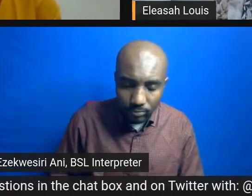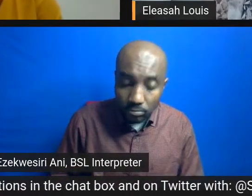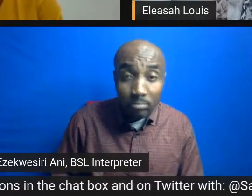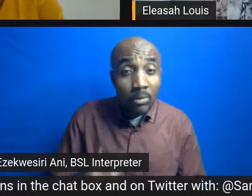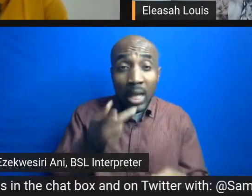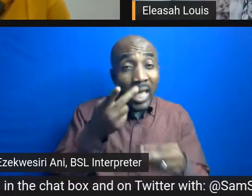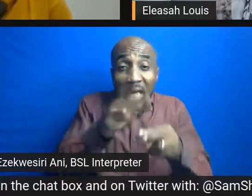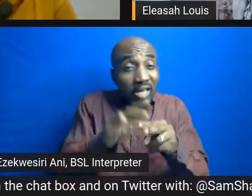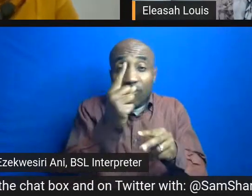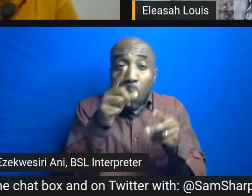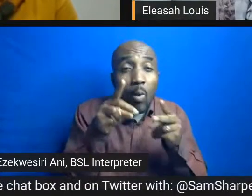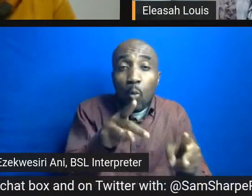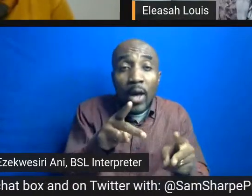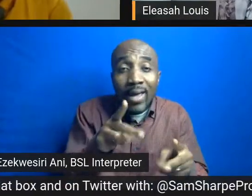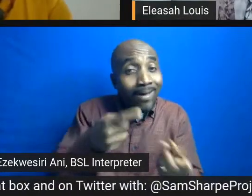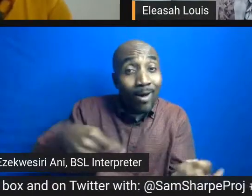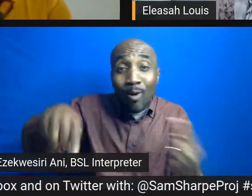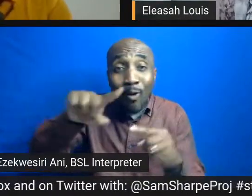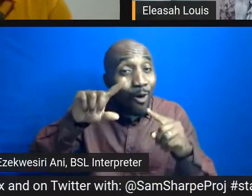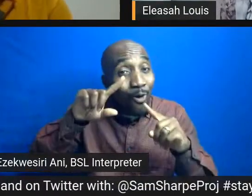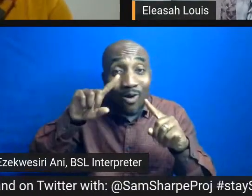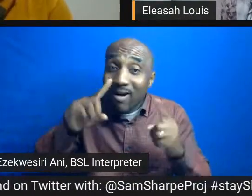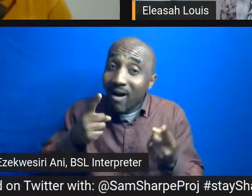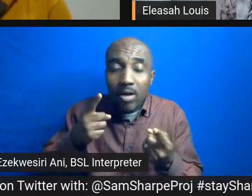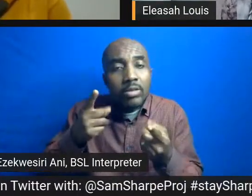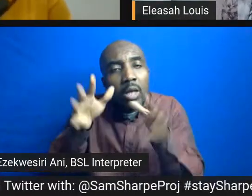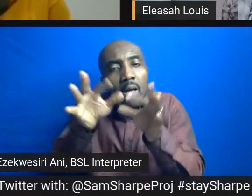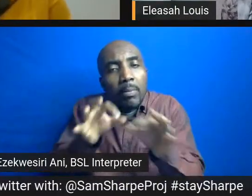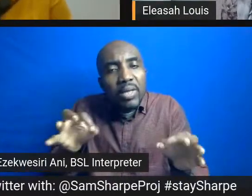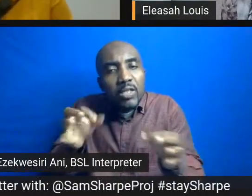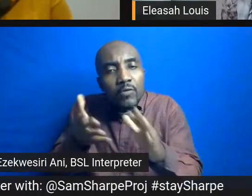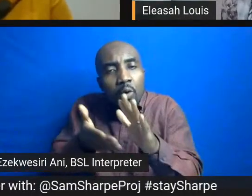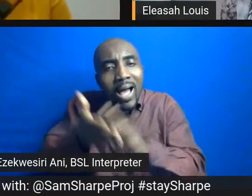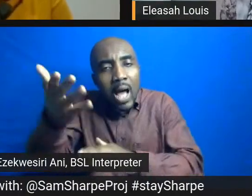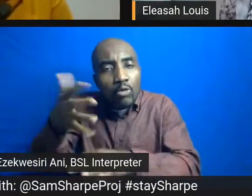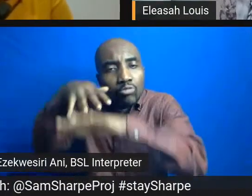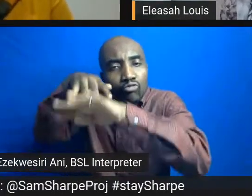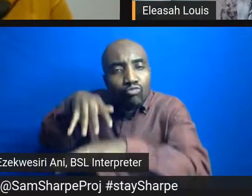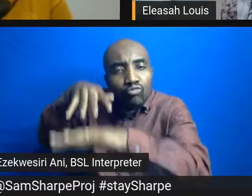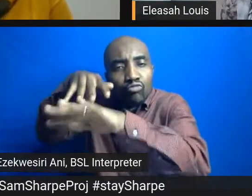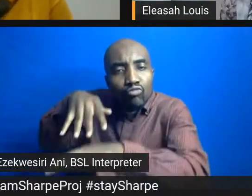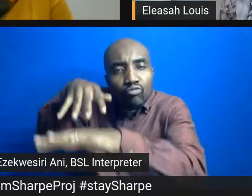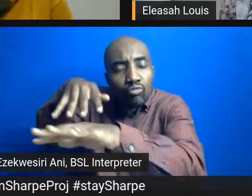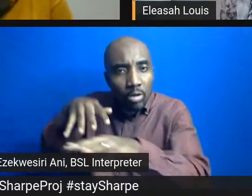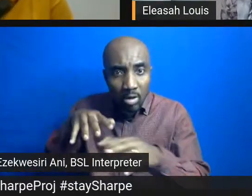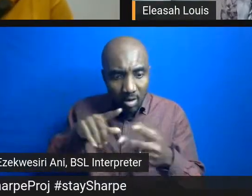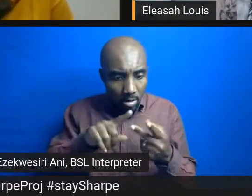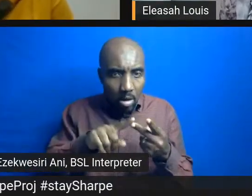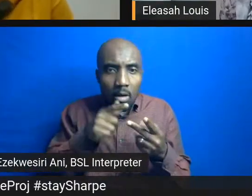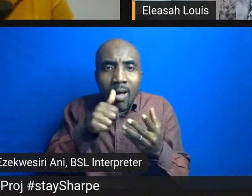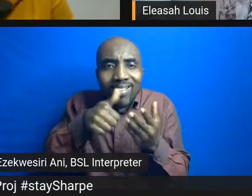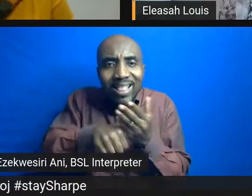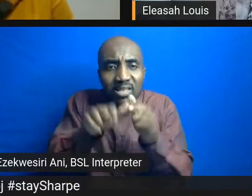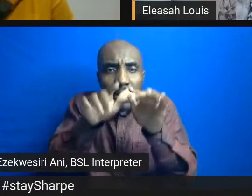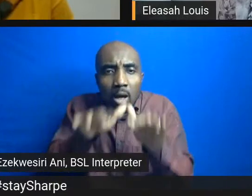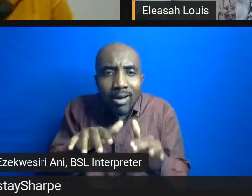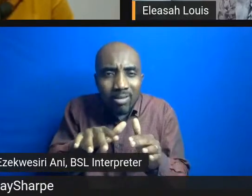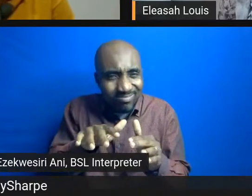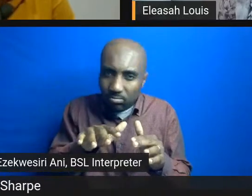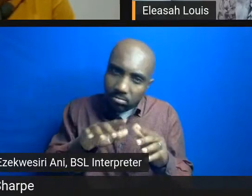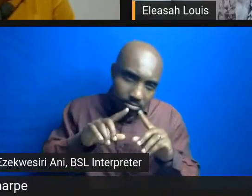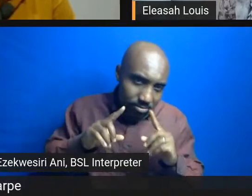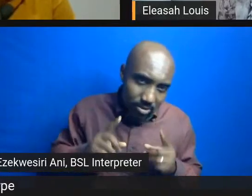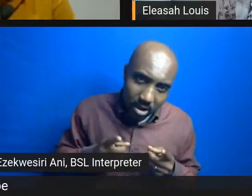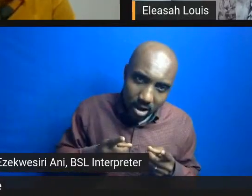there. So not everybody can go on a peaceful demonstration. Not everybody can write letters. But in our different spaces